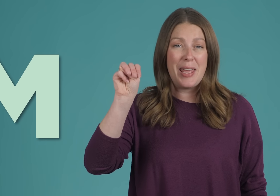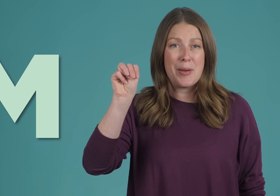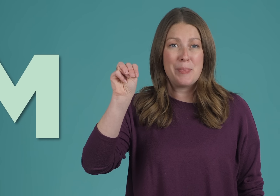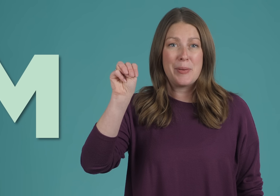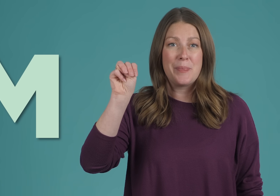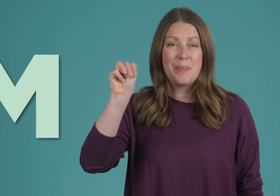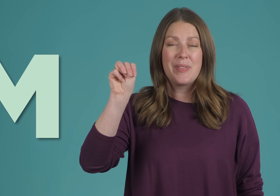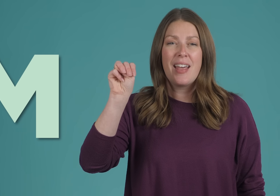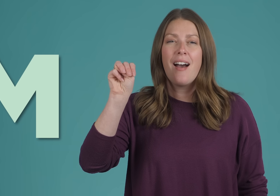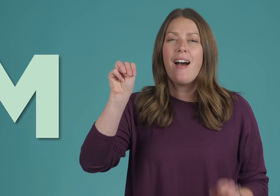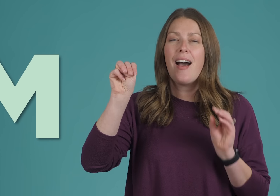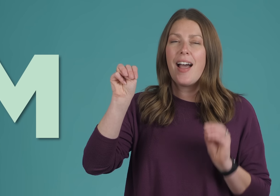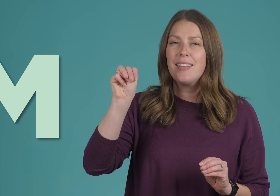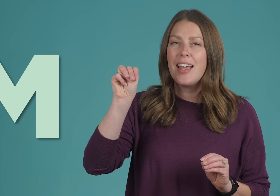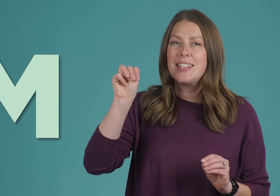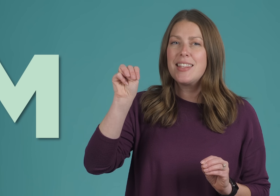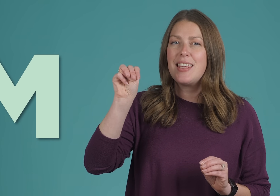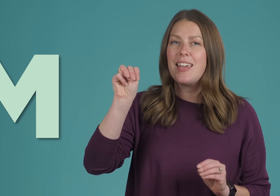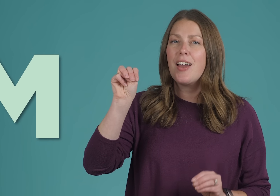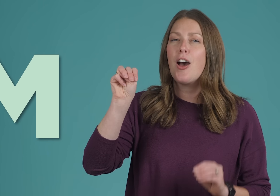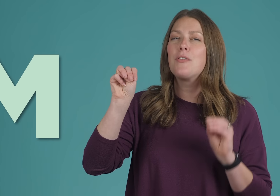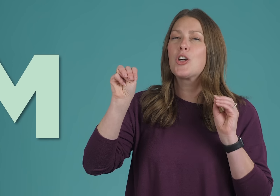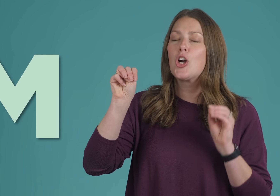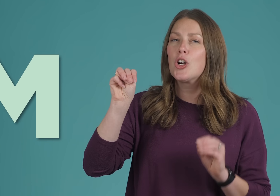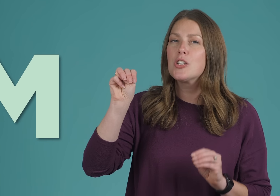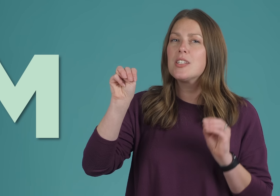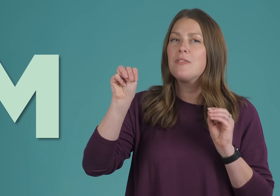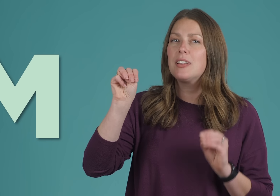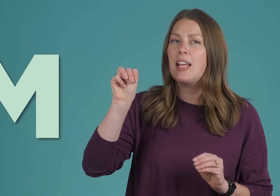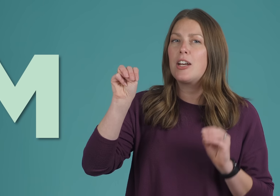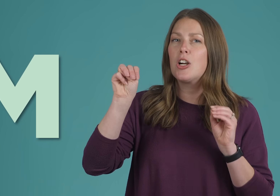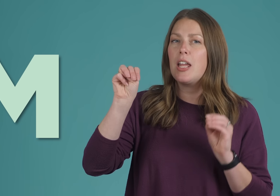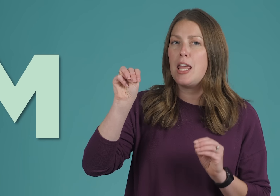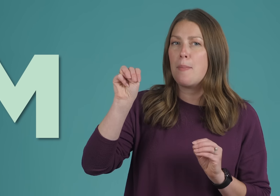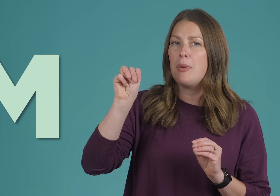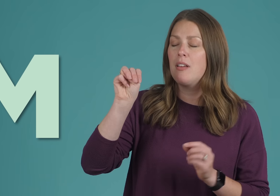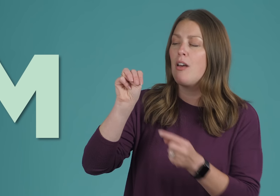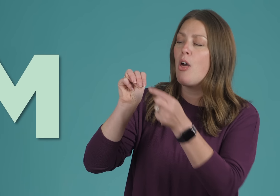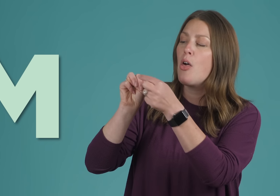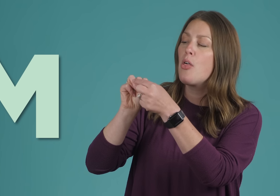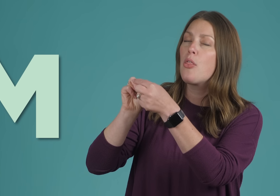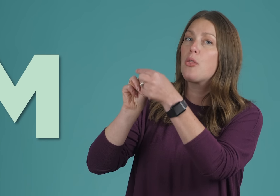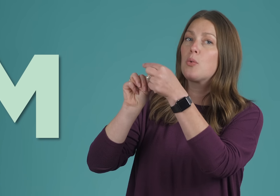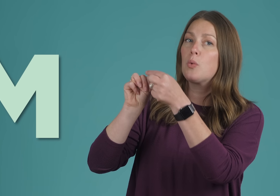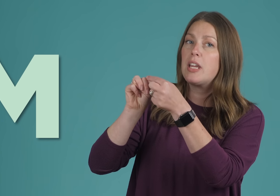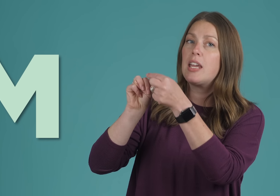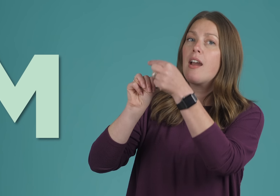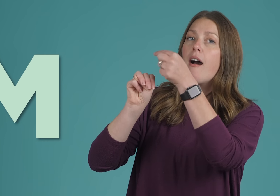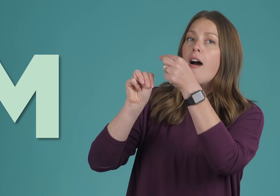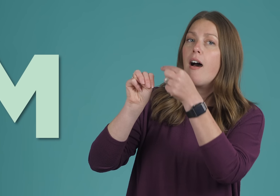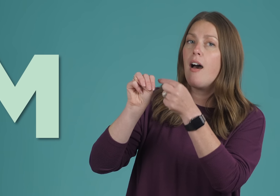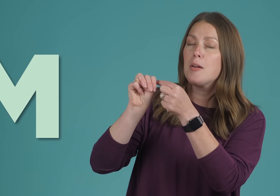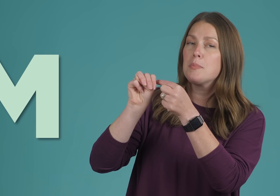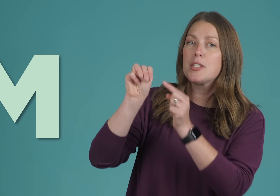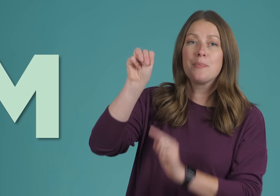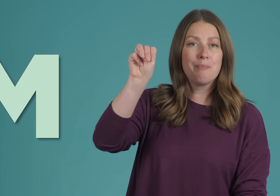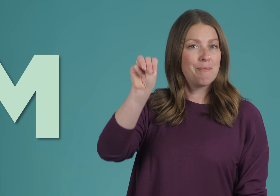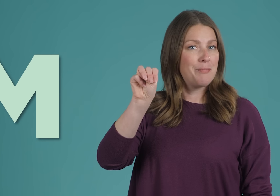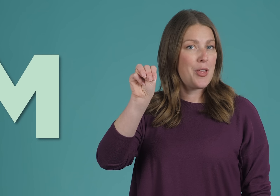M. I like to think of the cursive letter M. 3 humps,